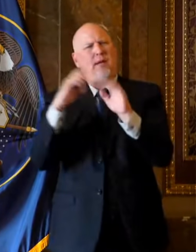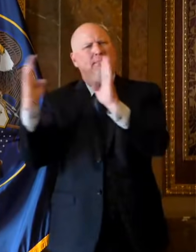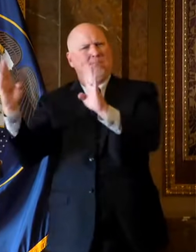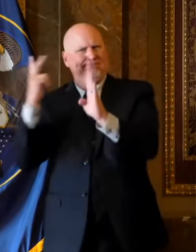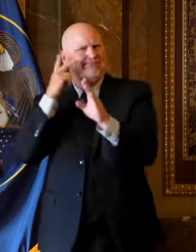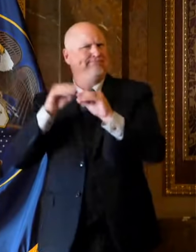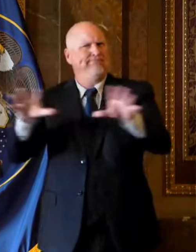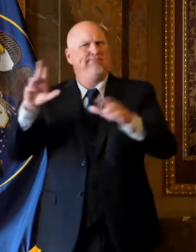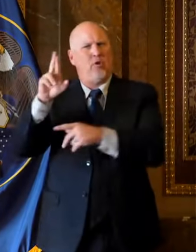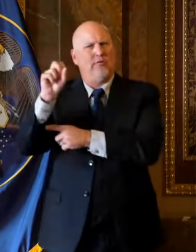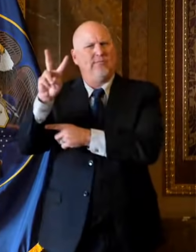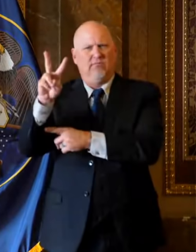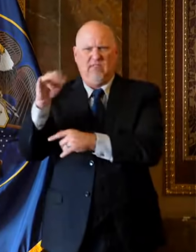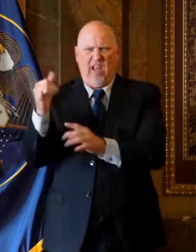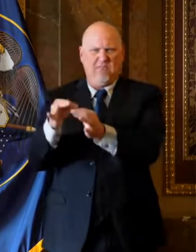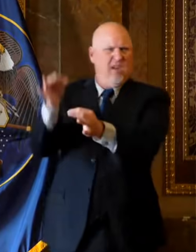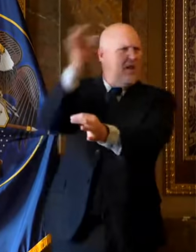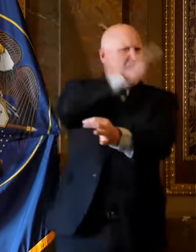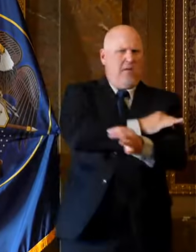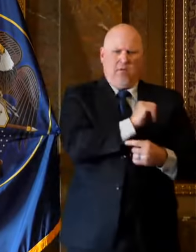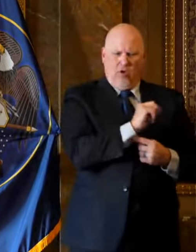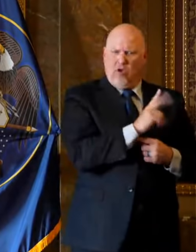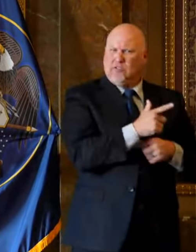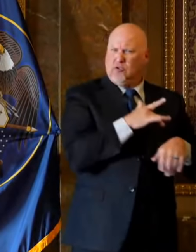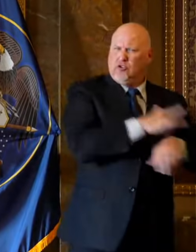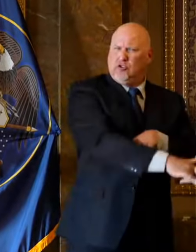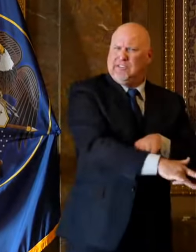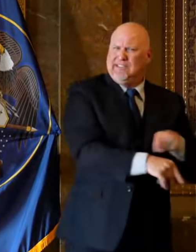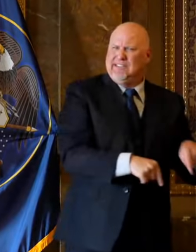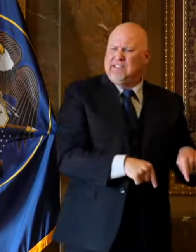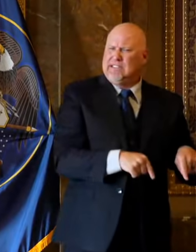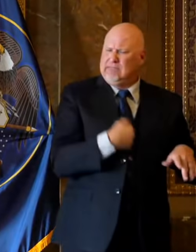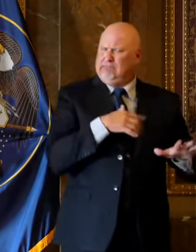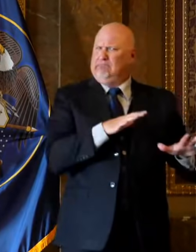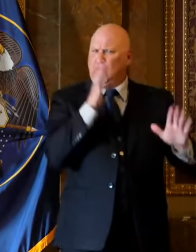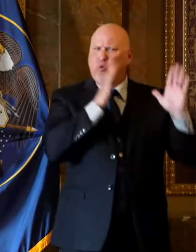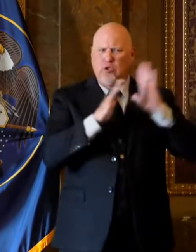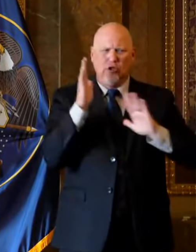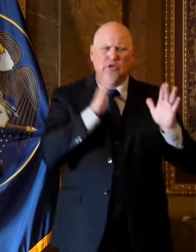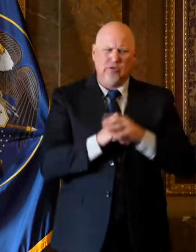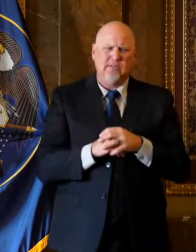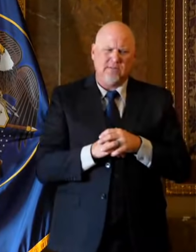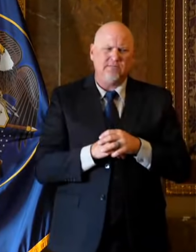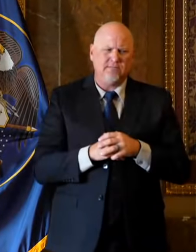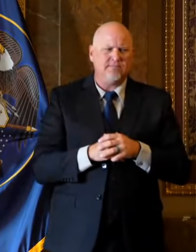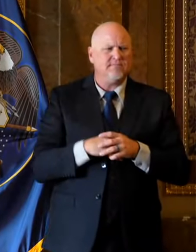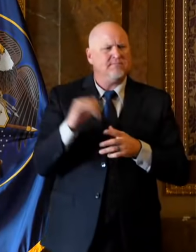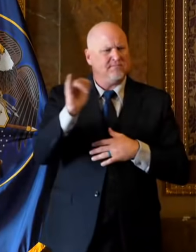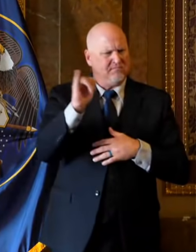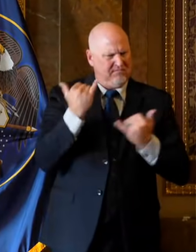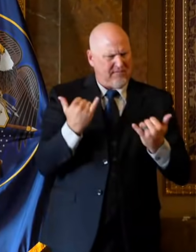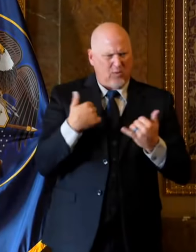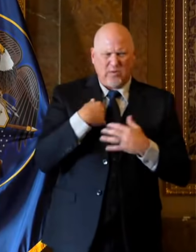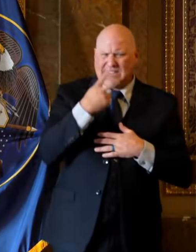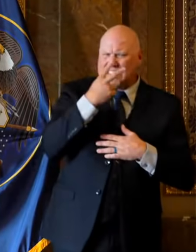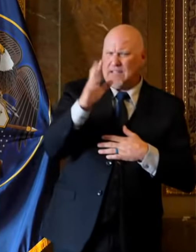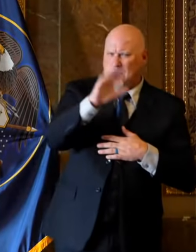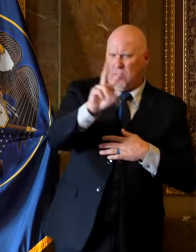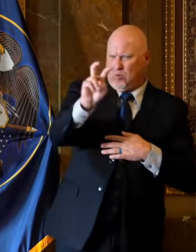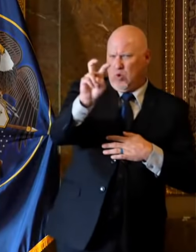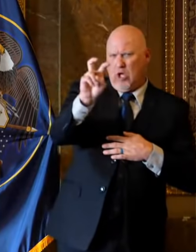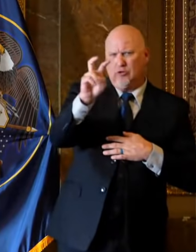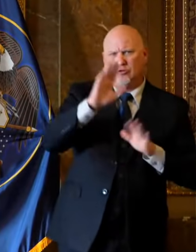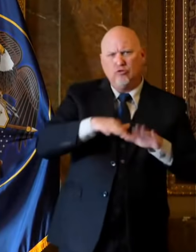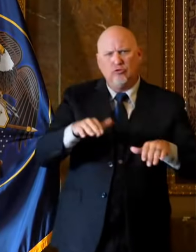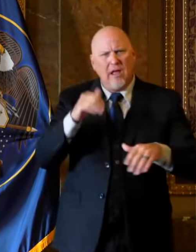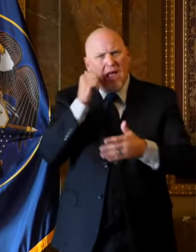per week, which is rapidly approaching our usual peaks that we see in prior seasons. So again, we're also, in addition to